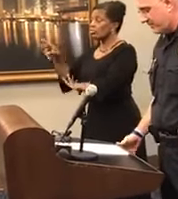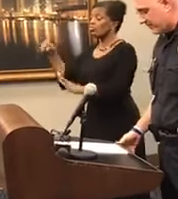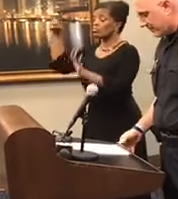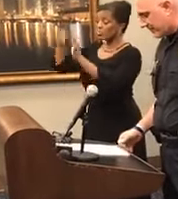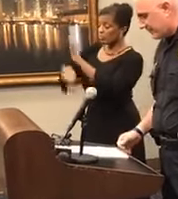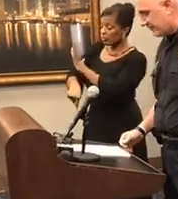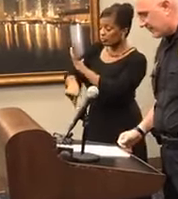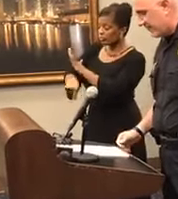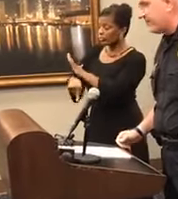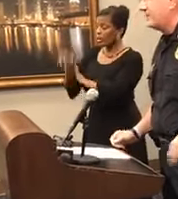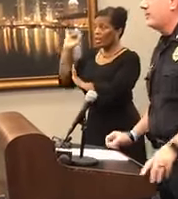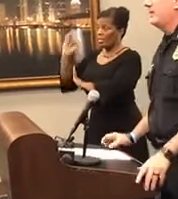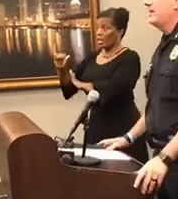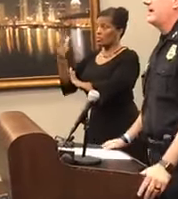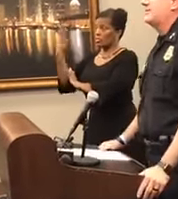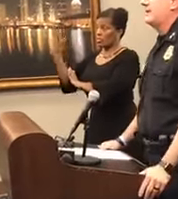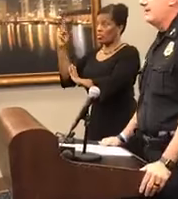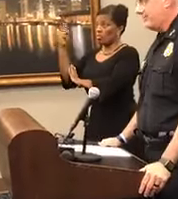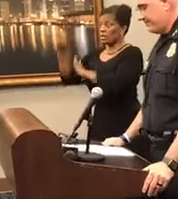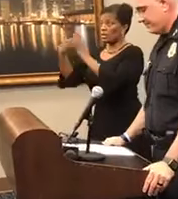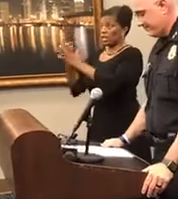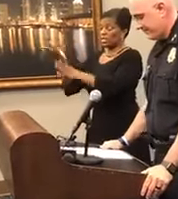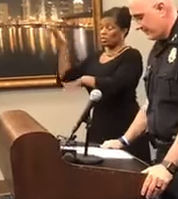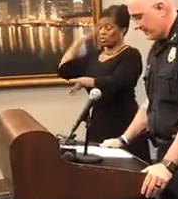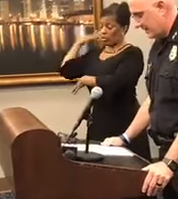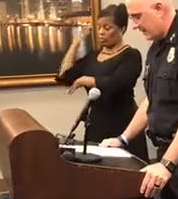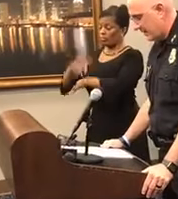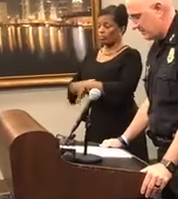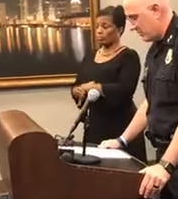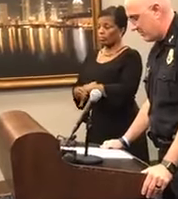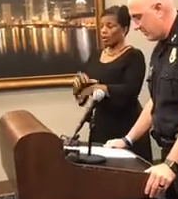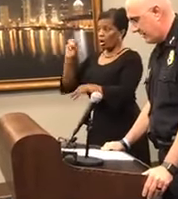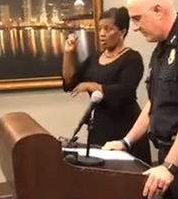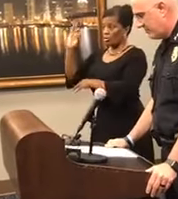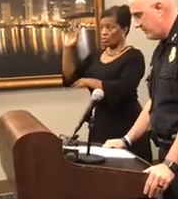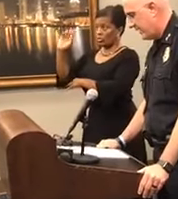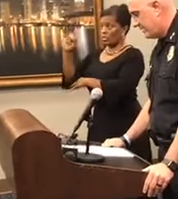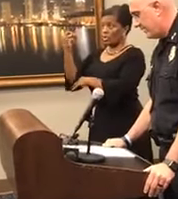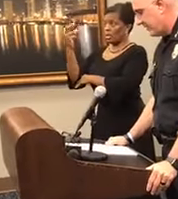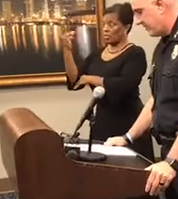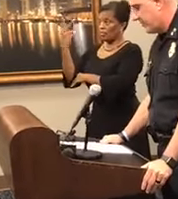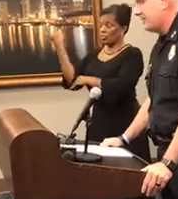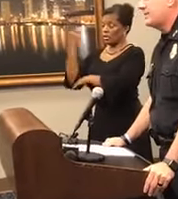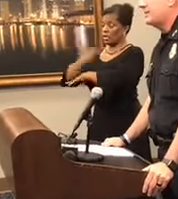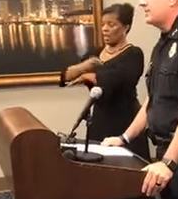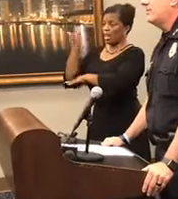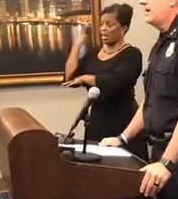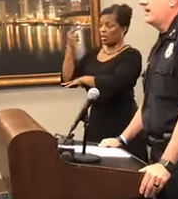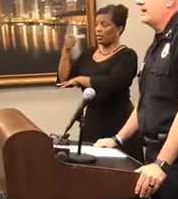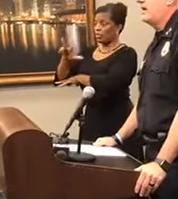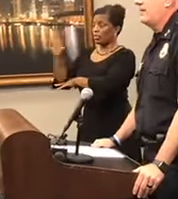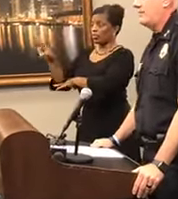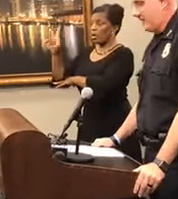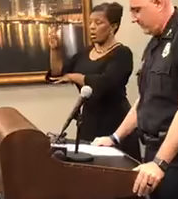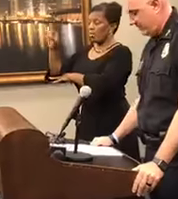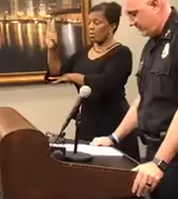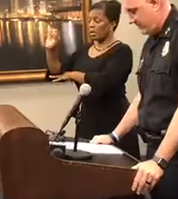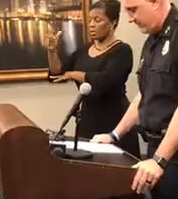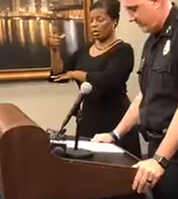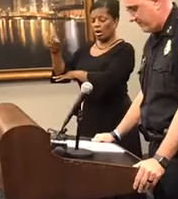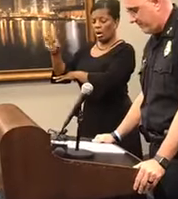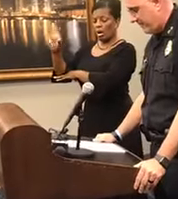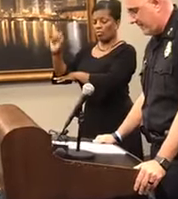murdered. That was 51 days ago. On October 11th, 2 days later, 32-year-old Monica Hoffa